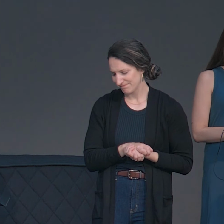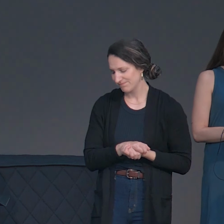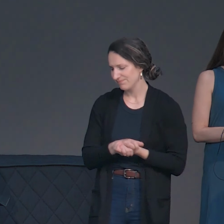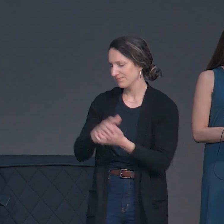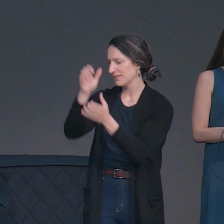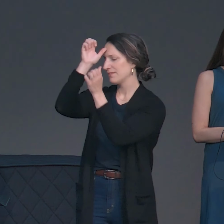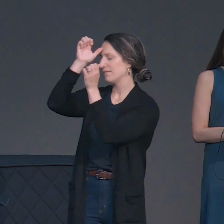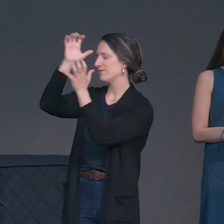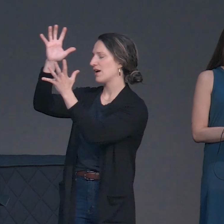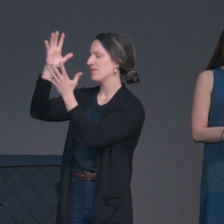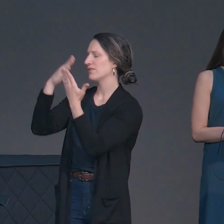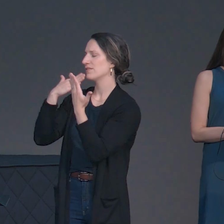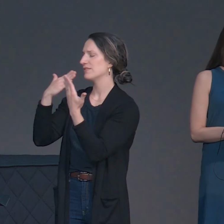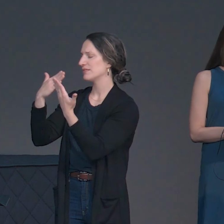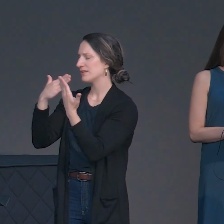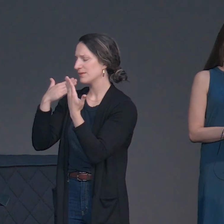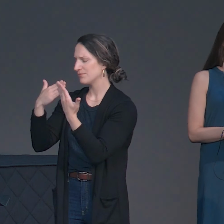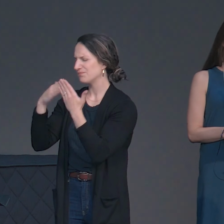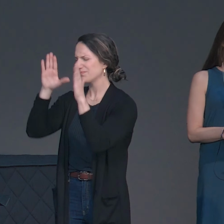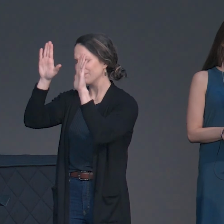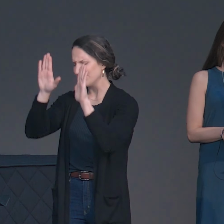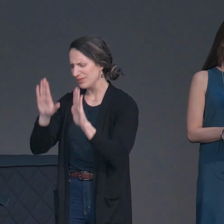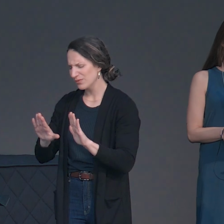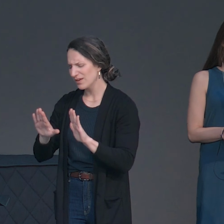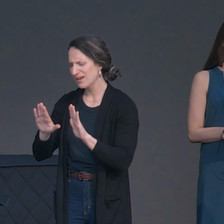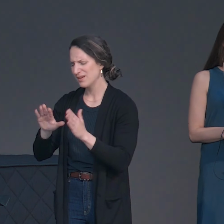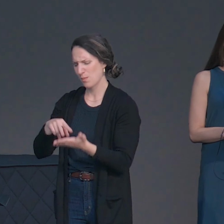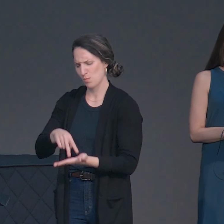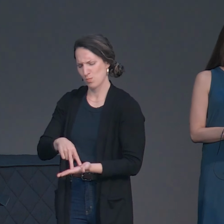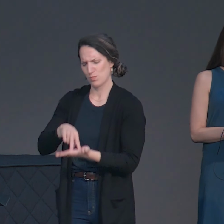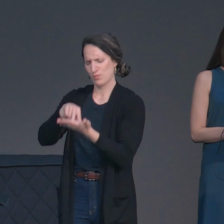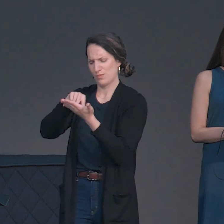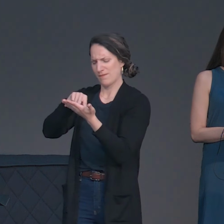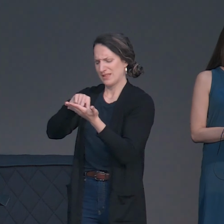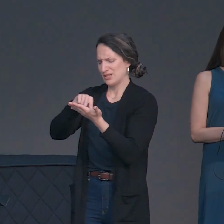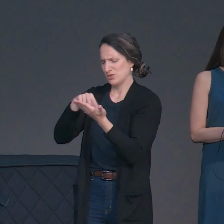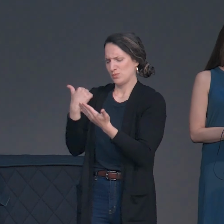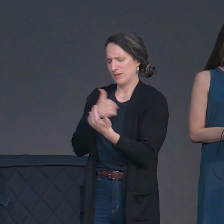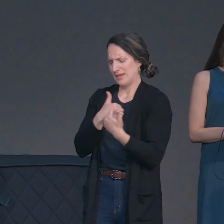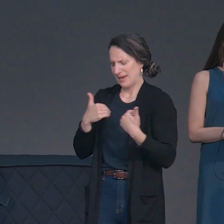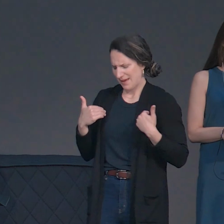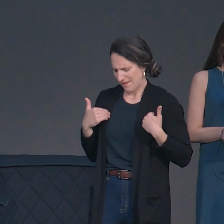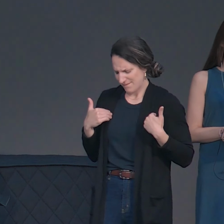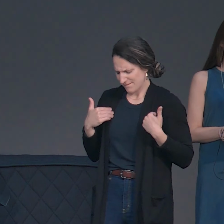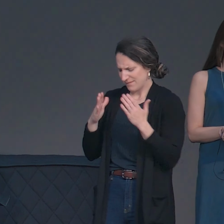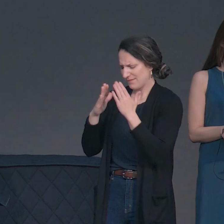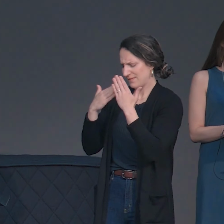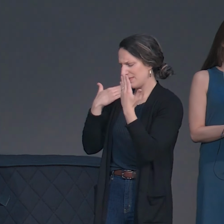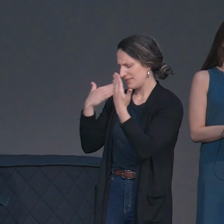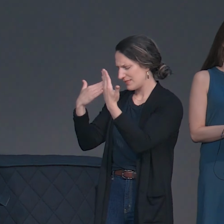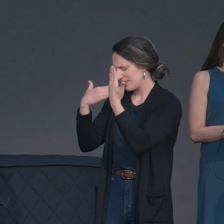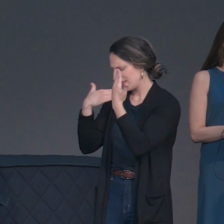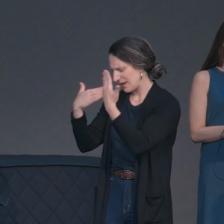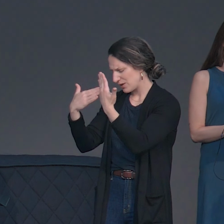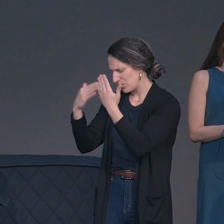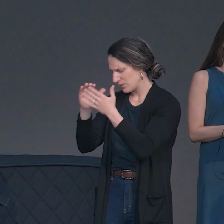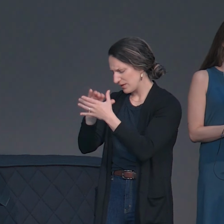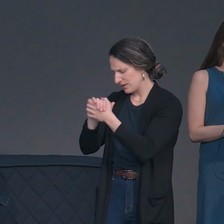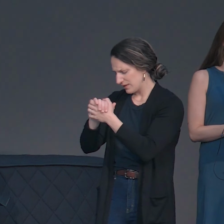Father, thank you for the great privilege that it is to pray to you. Father, thank you for the